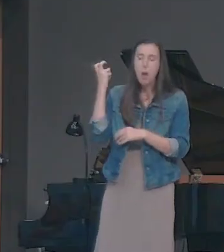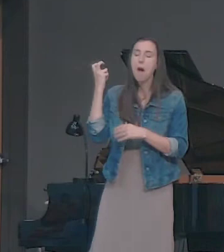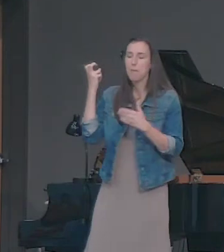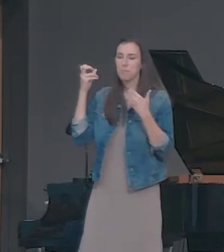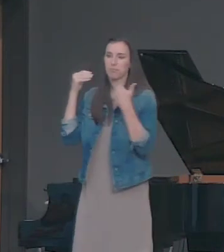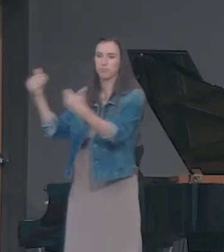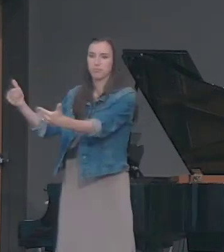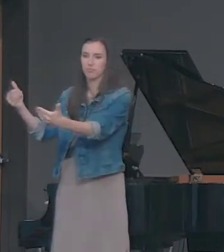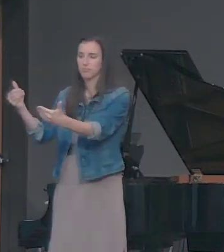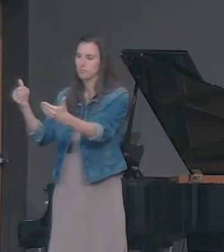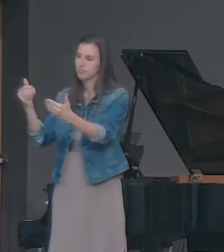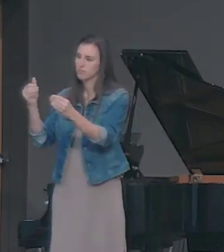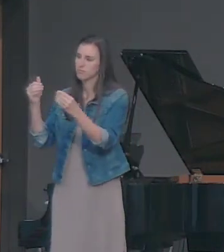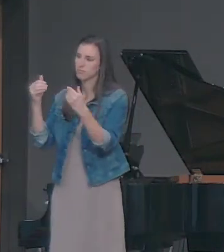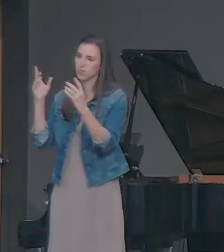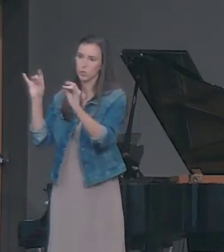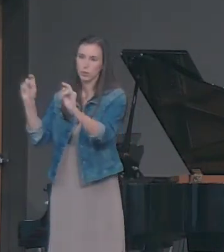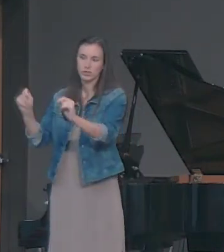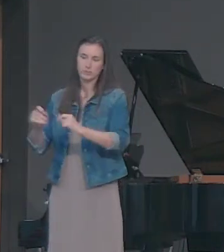in it.